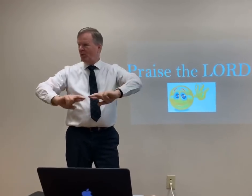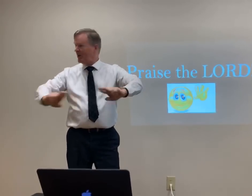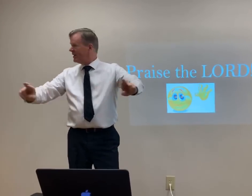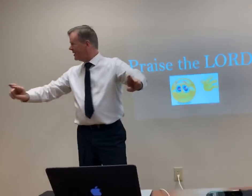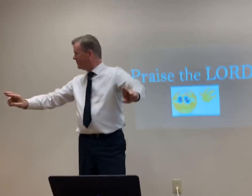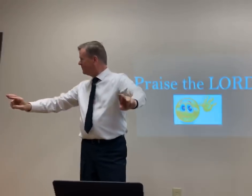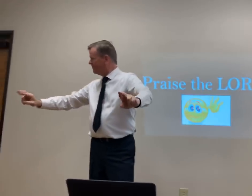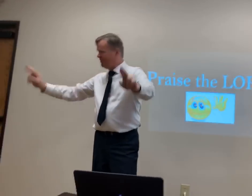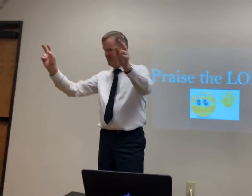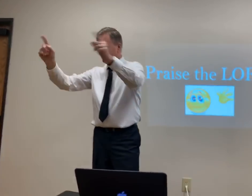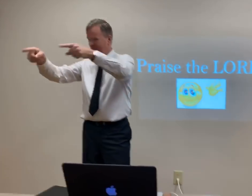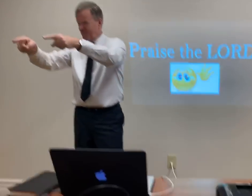You ready?